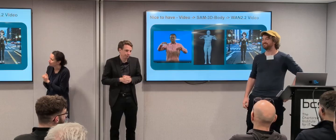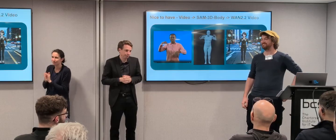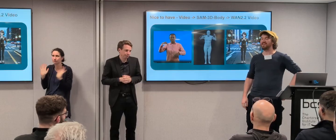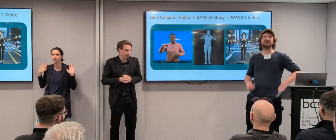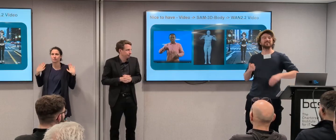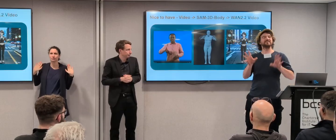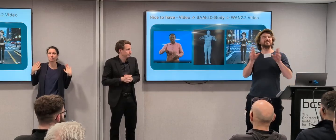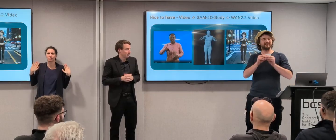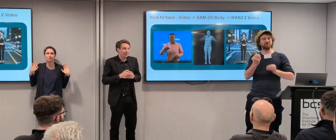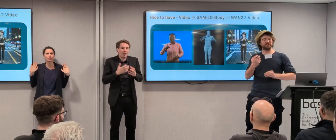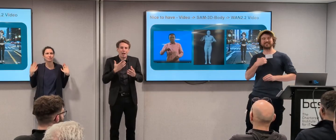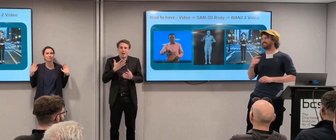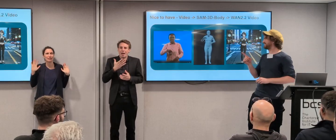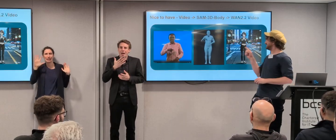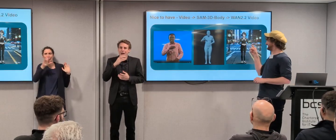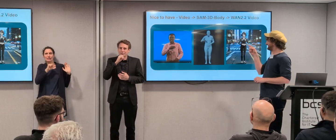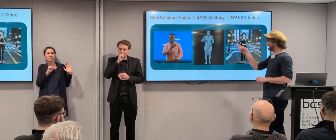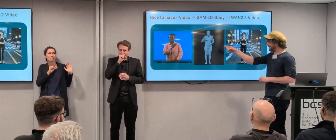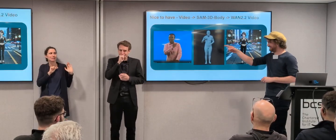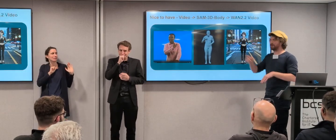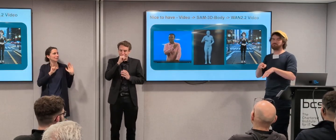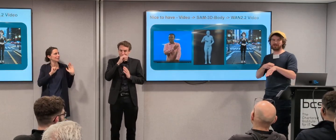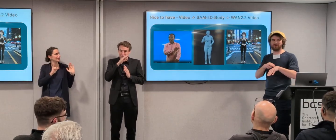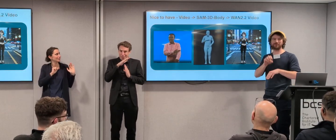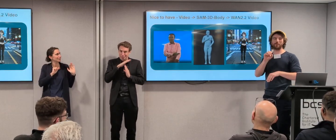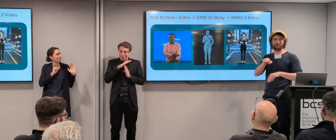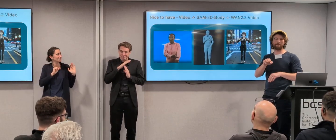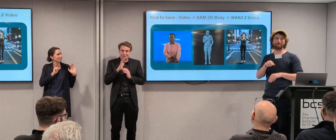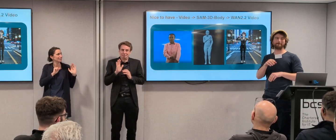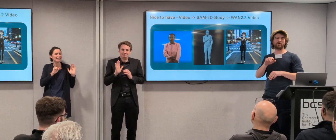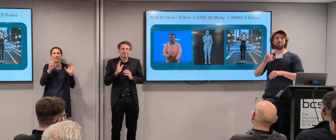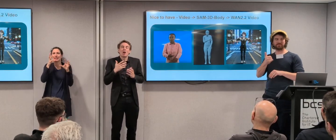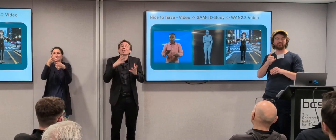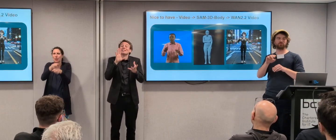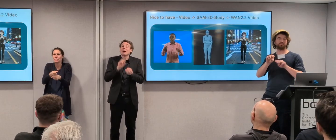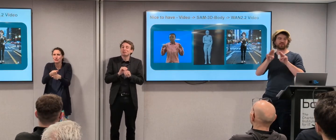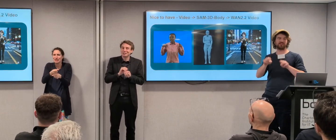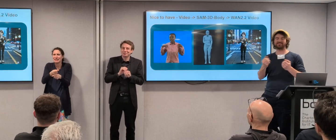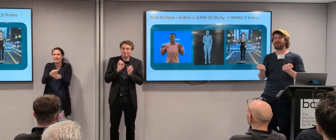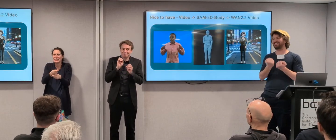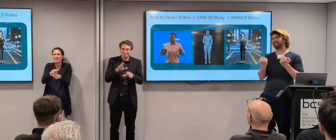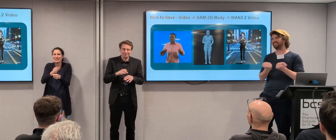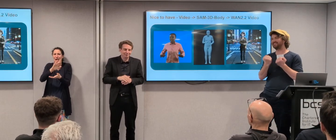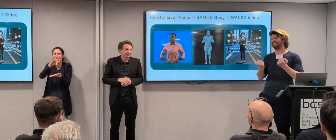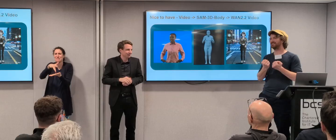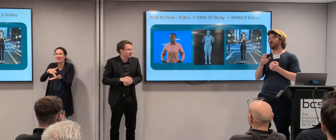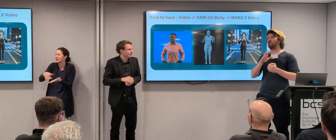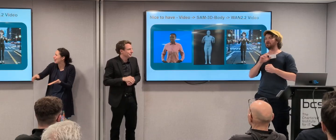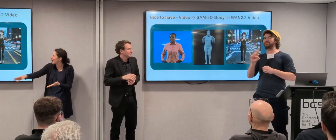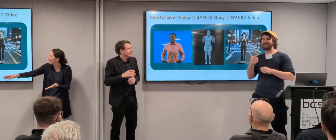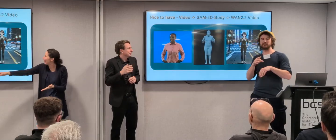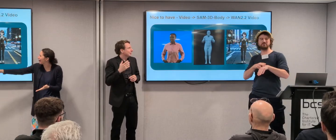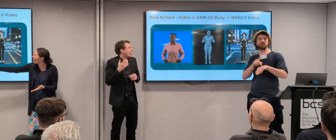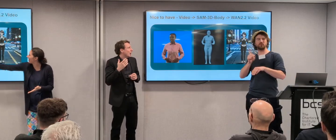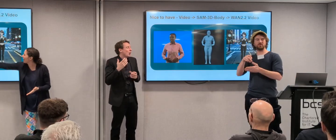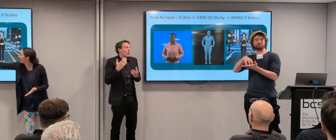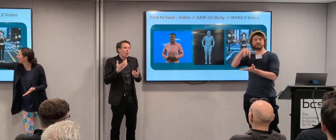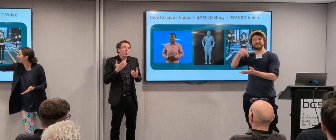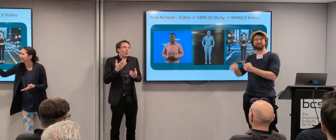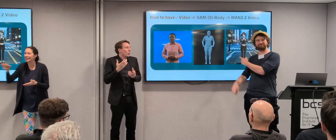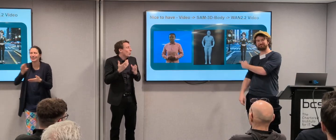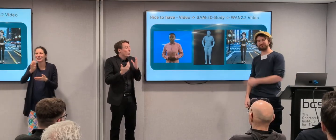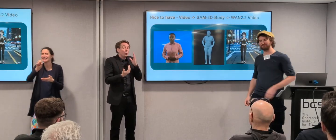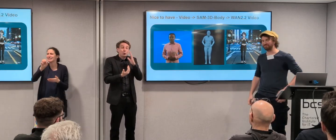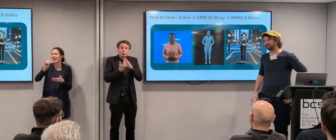Right, I guess that's it then. Then in summary, this in the middle, this new model, the